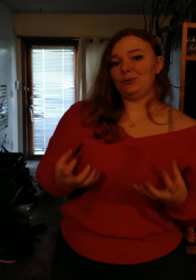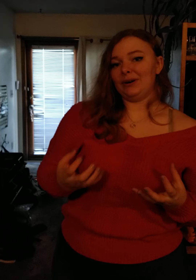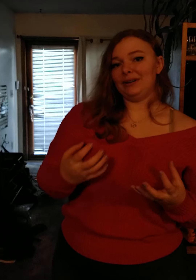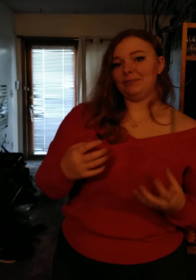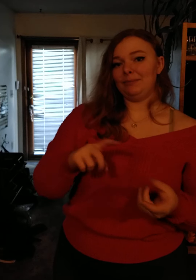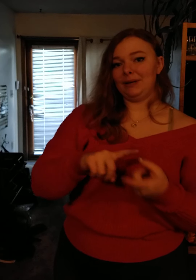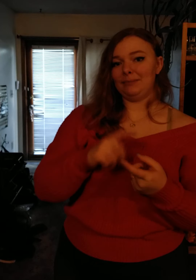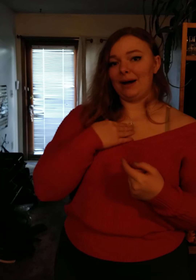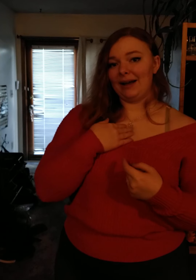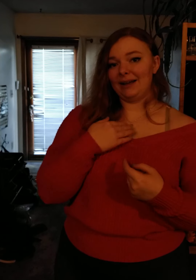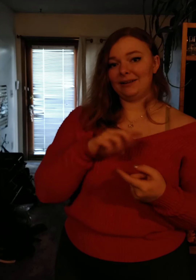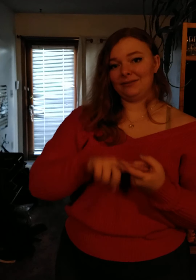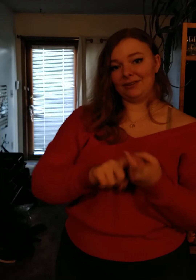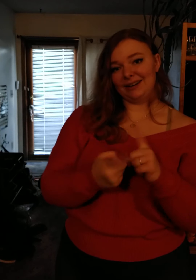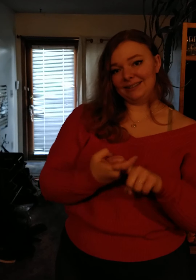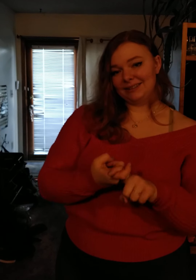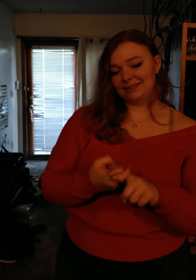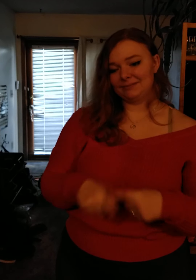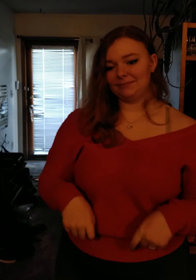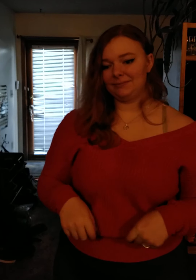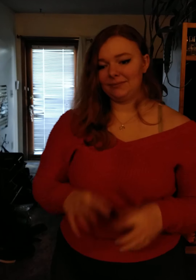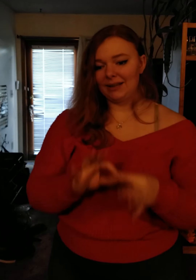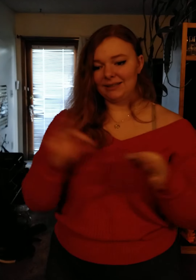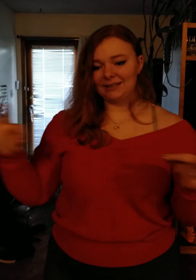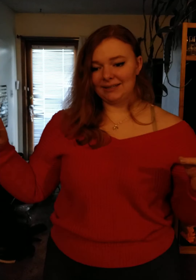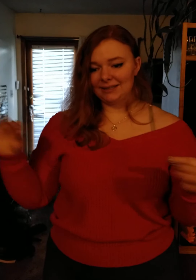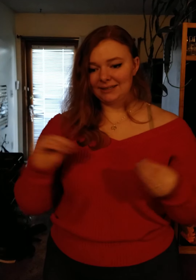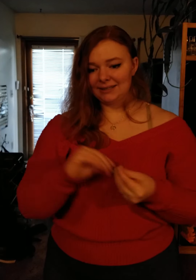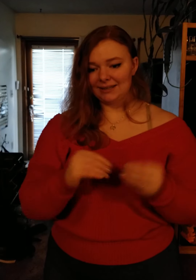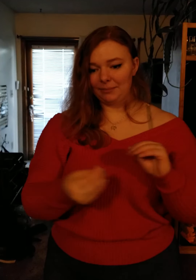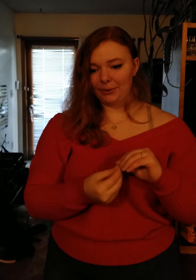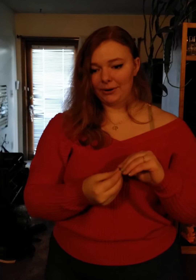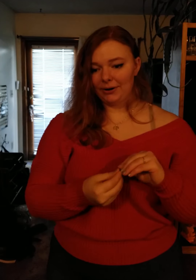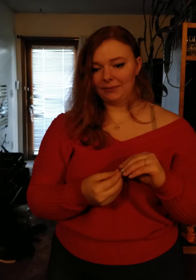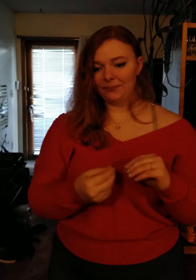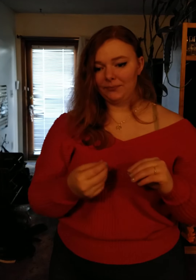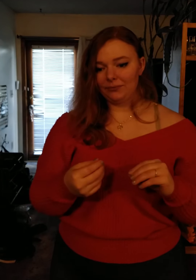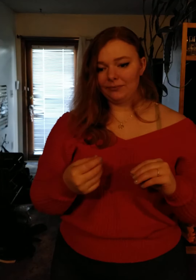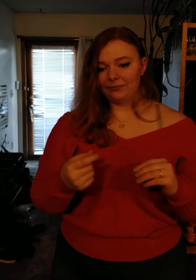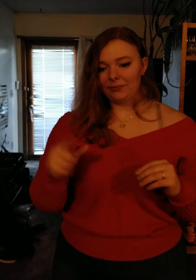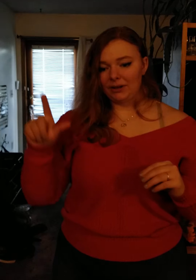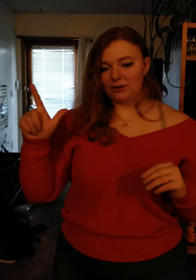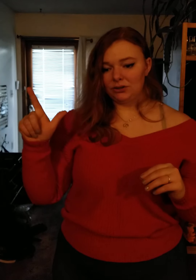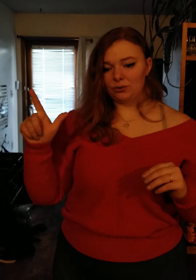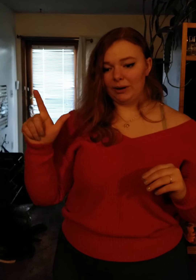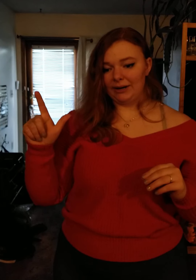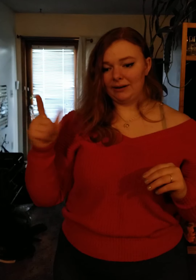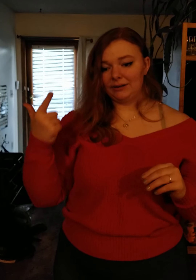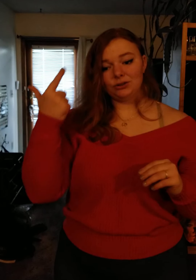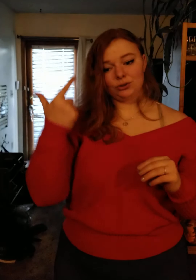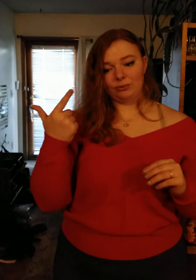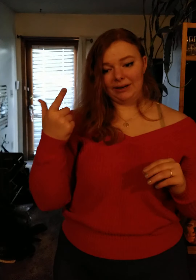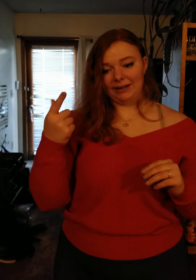You want to be my friend? Sentence number 29.